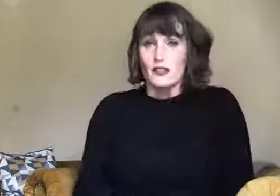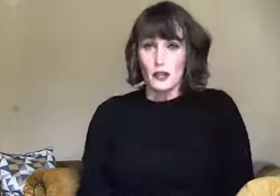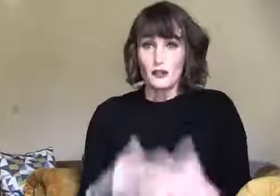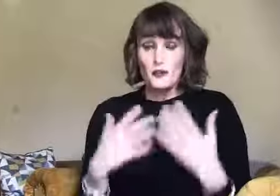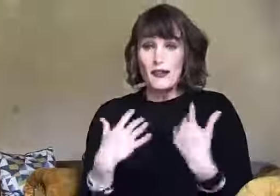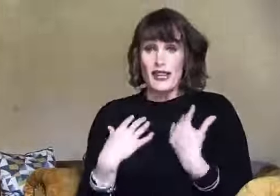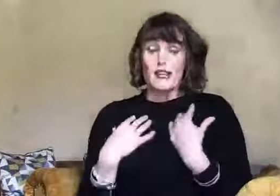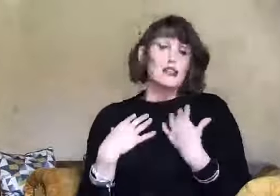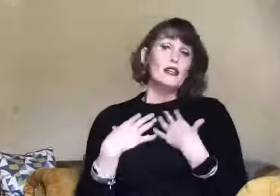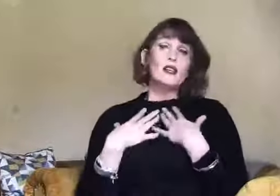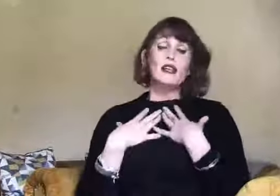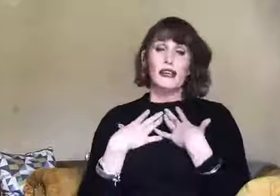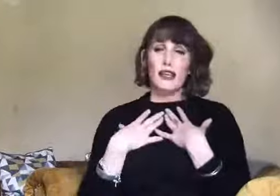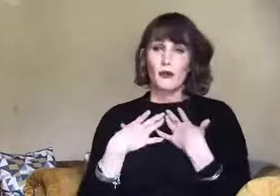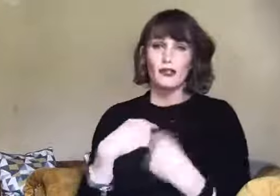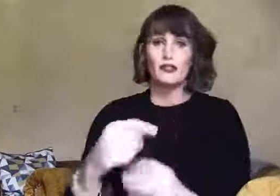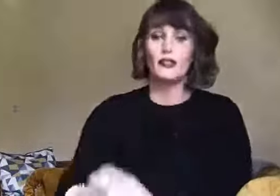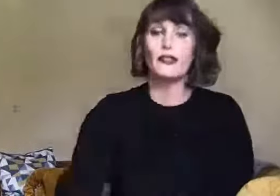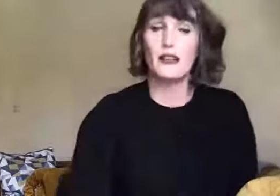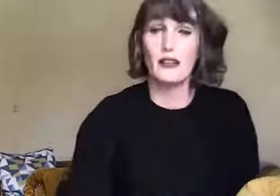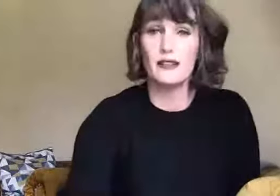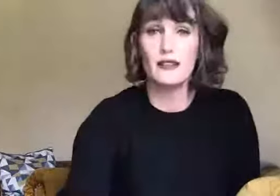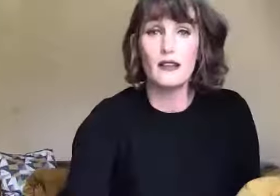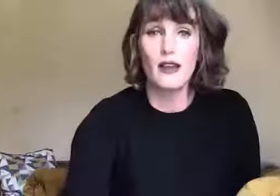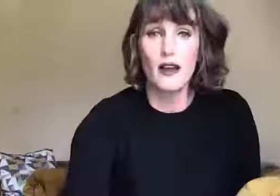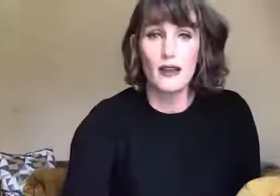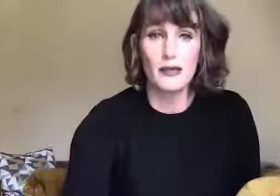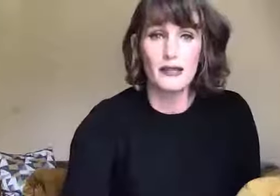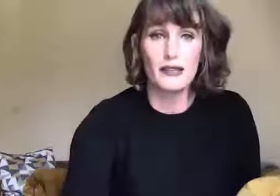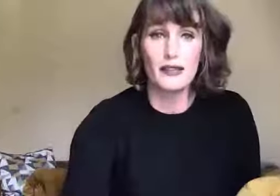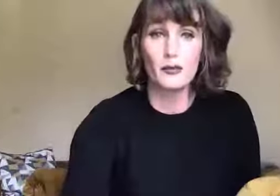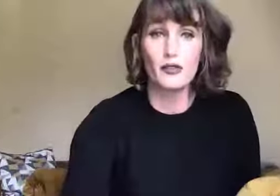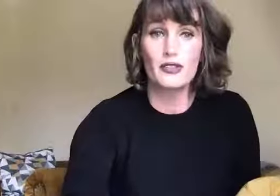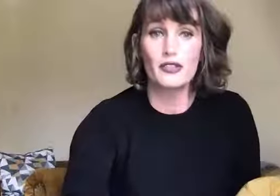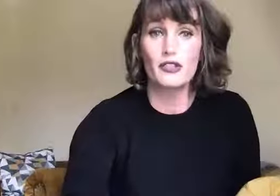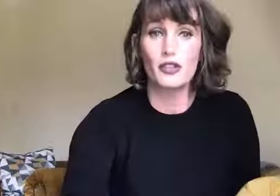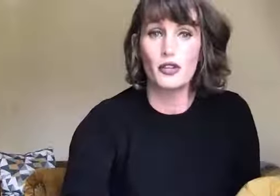So for me, again, when I started to learn, I basically wanted